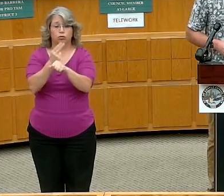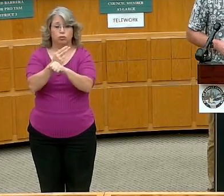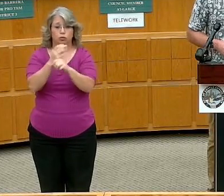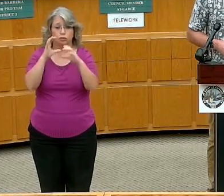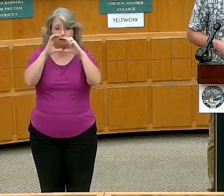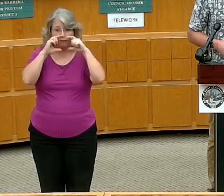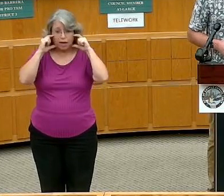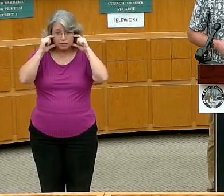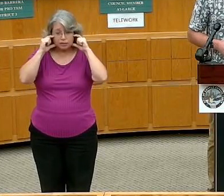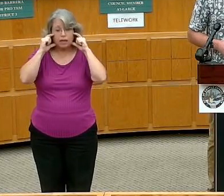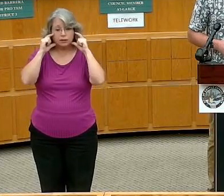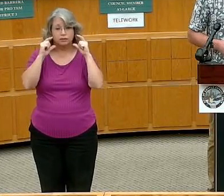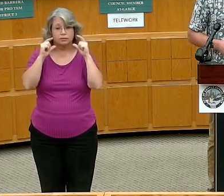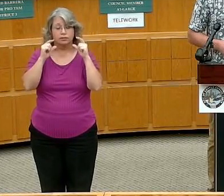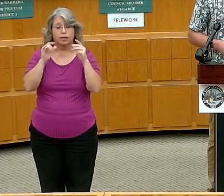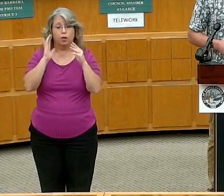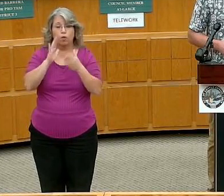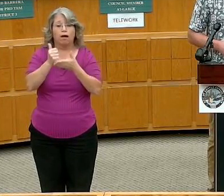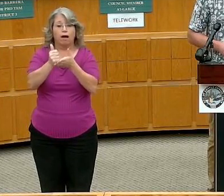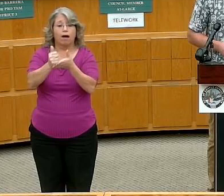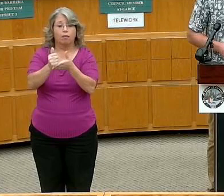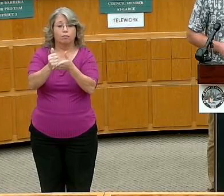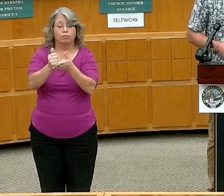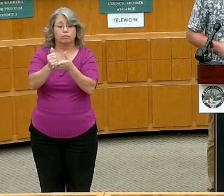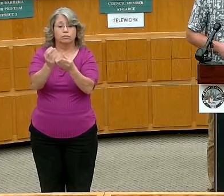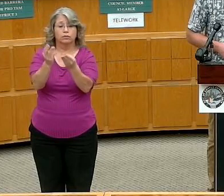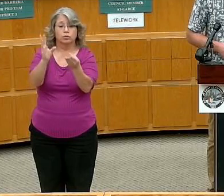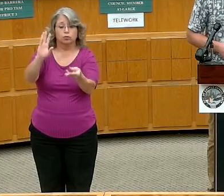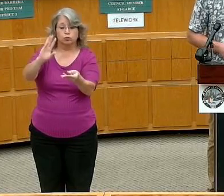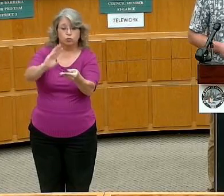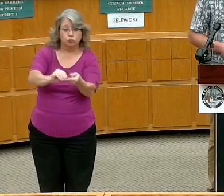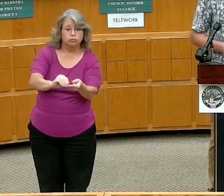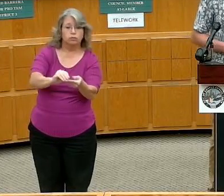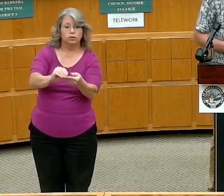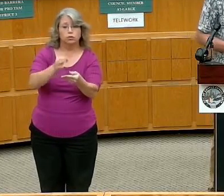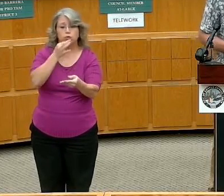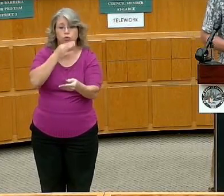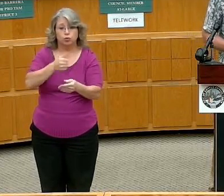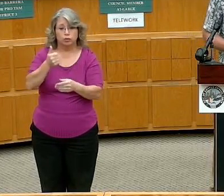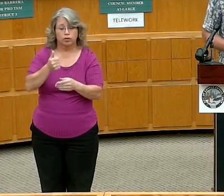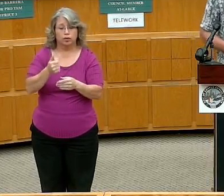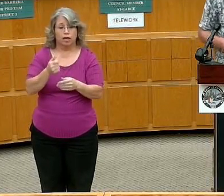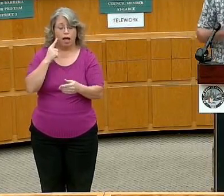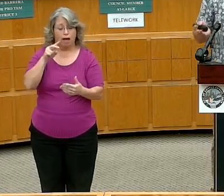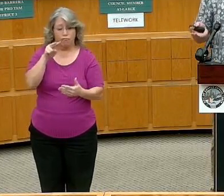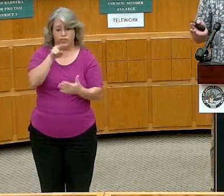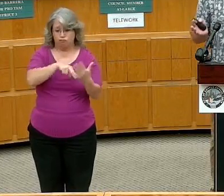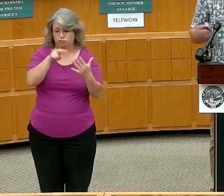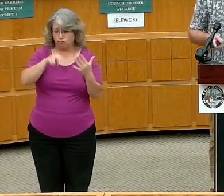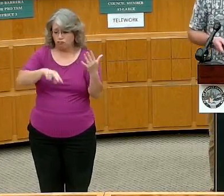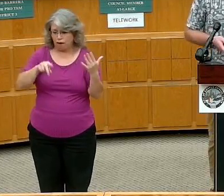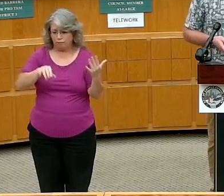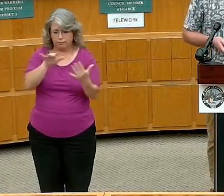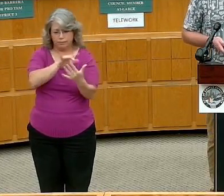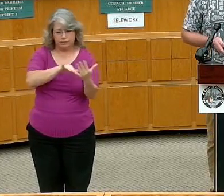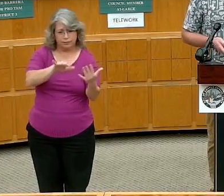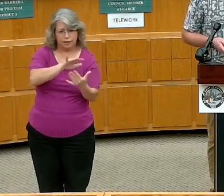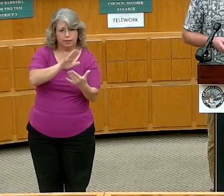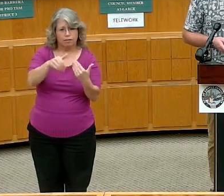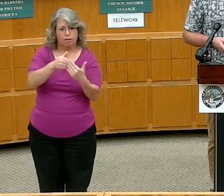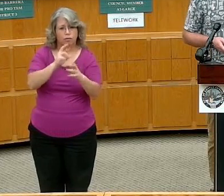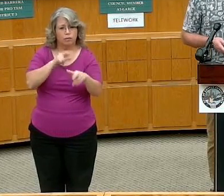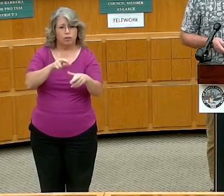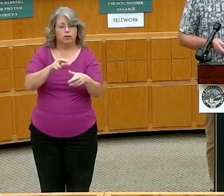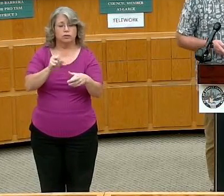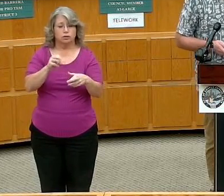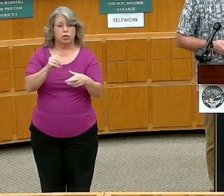I've seen the data over the past weeks, I've read all the reports, and this is the decision that I made for myself. The CDC and the president